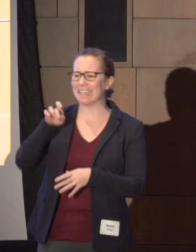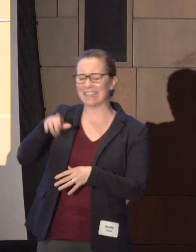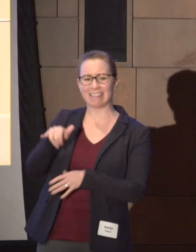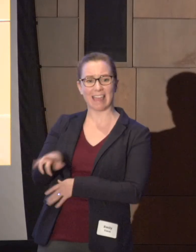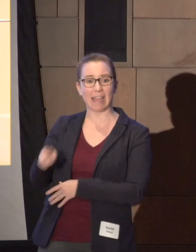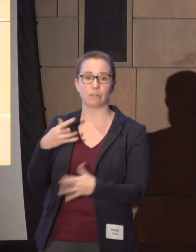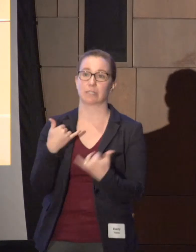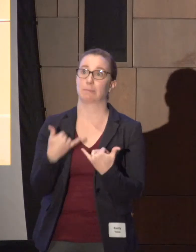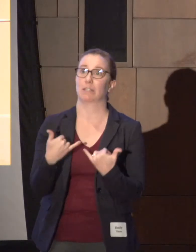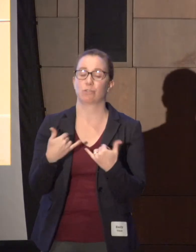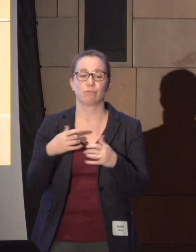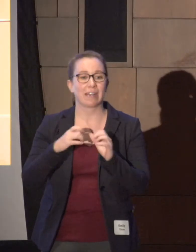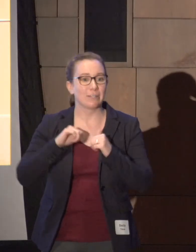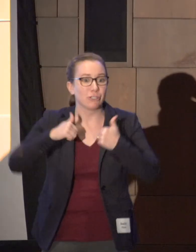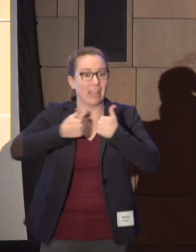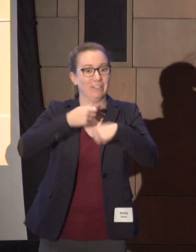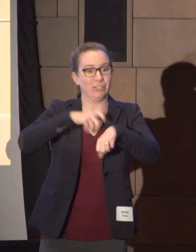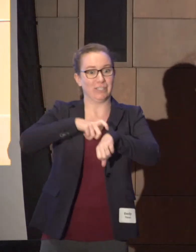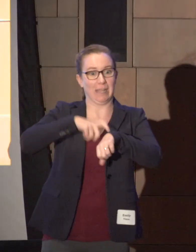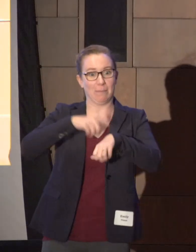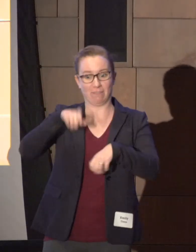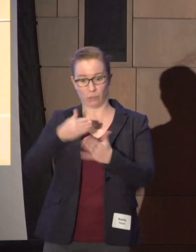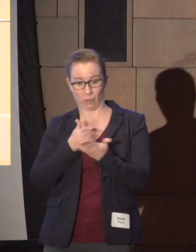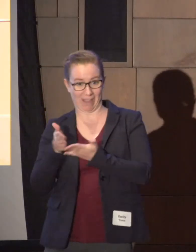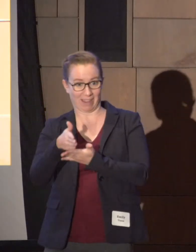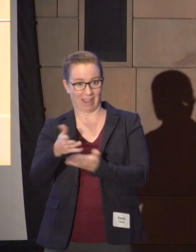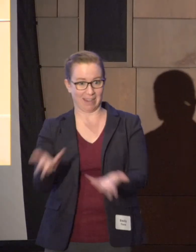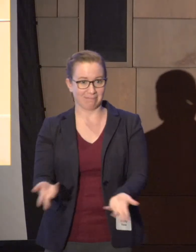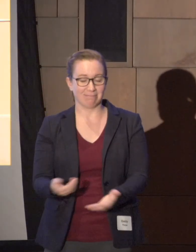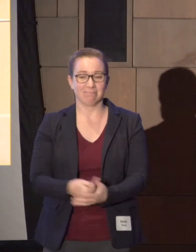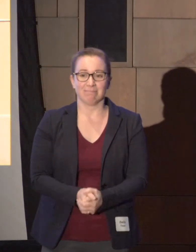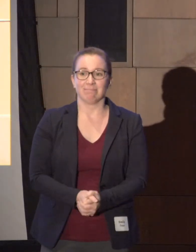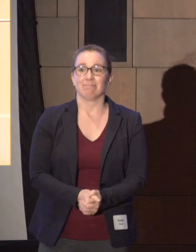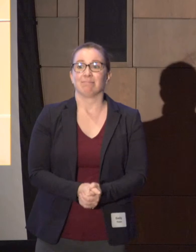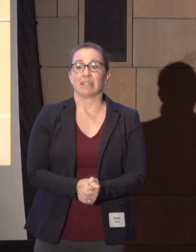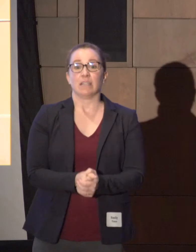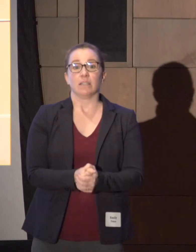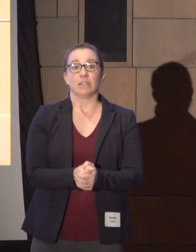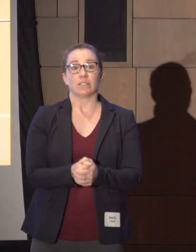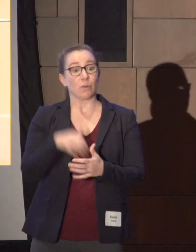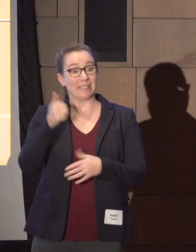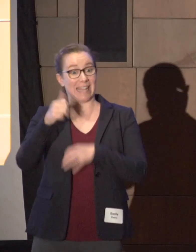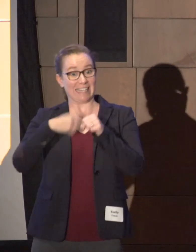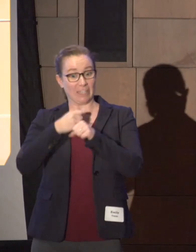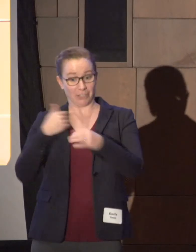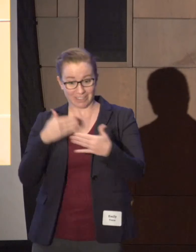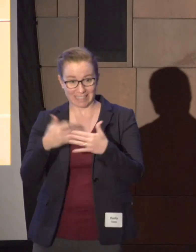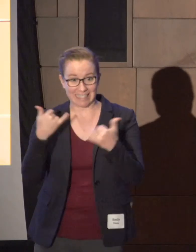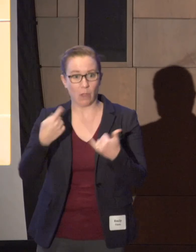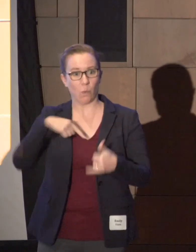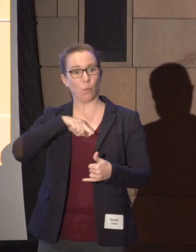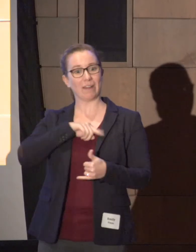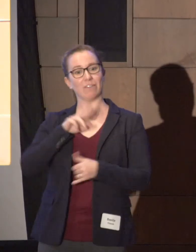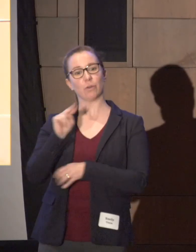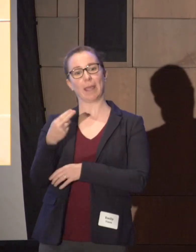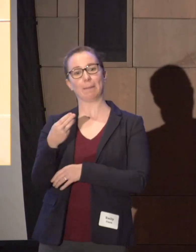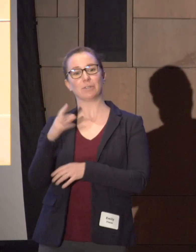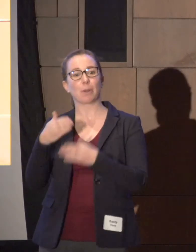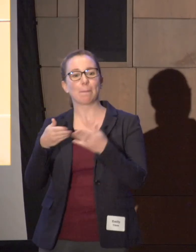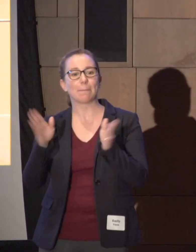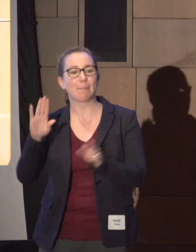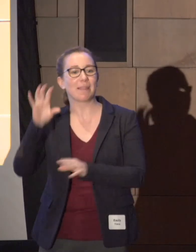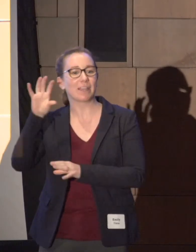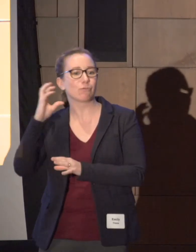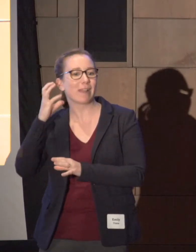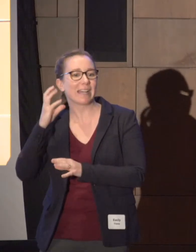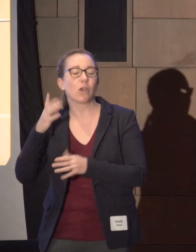these challenging times we find ourselves navigating. So, as we have for nearly a decade now, we at New Hampshire Public Radio are delighted to